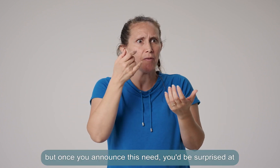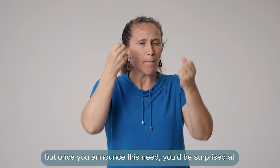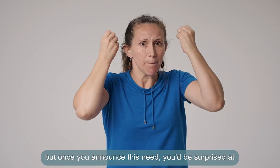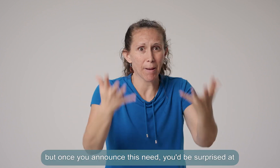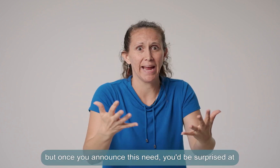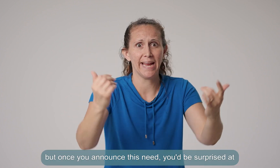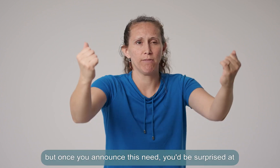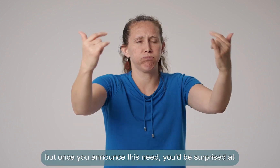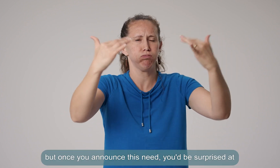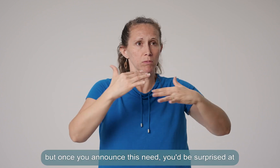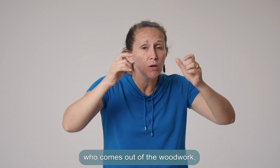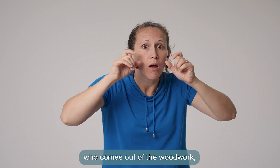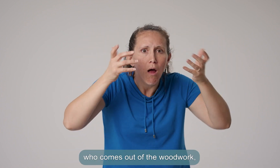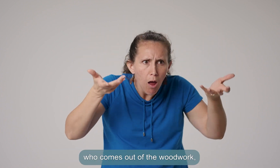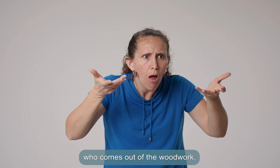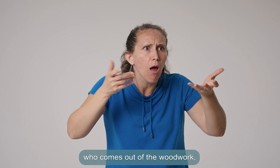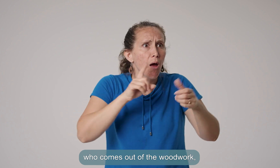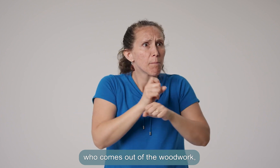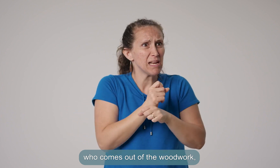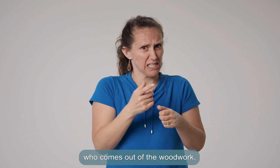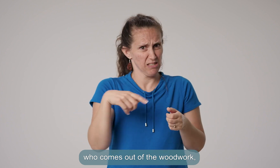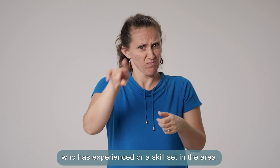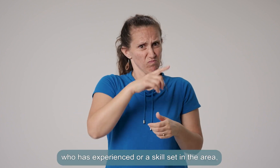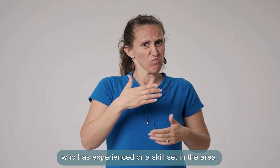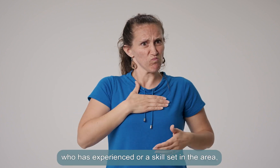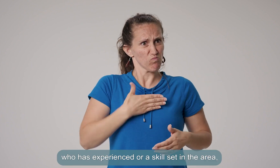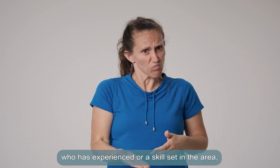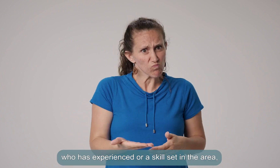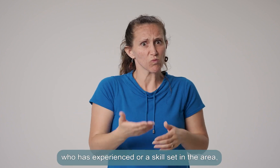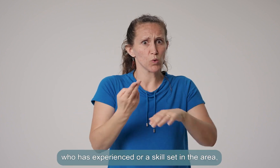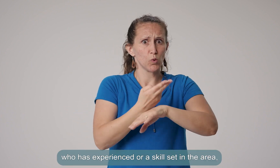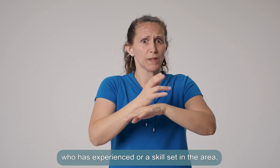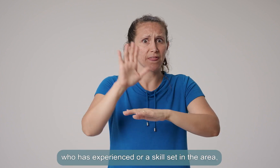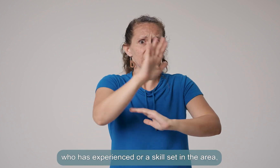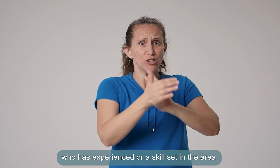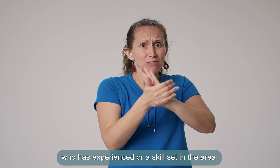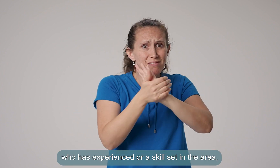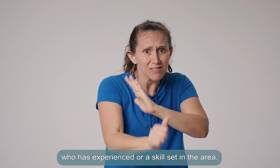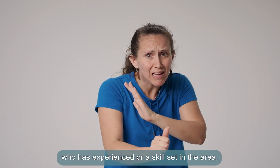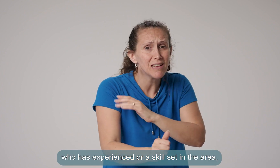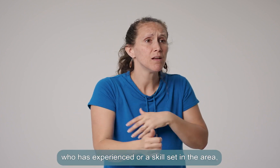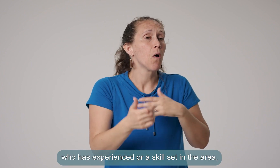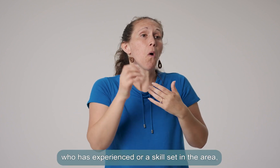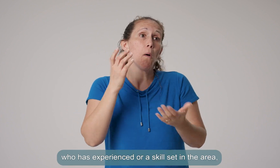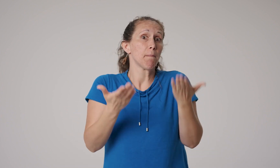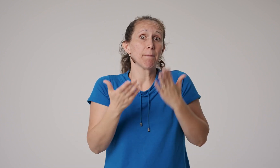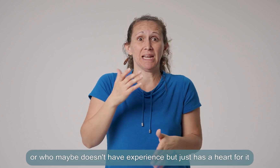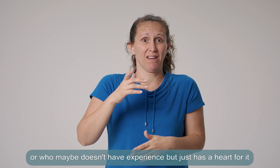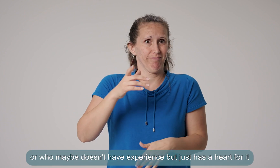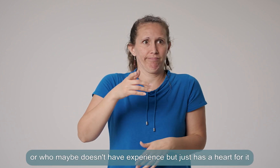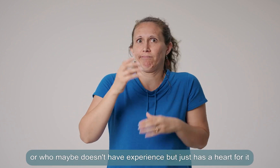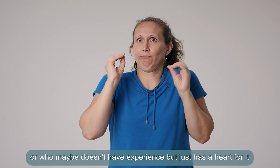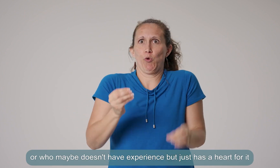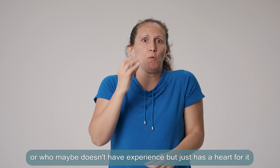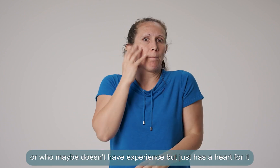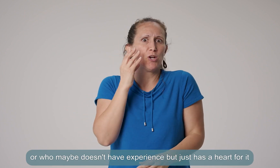you'd be surprised at who comes out of the woodwork, who has experienced or a skill set in the area, or who maybe doesn't